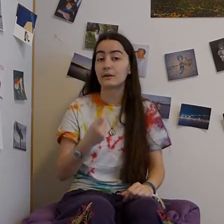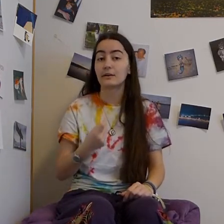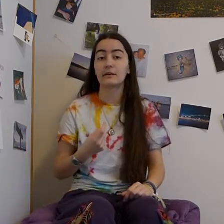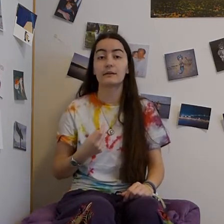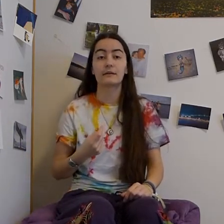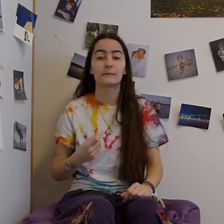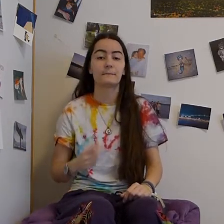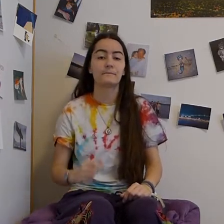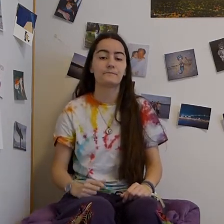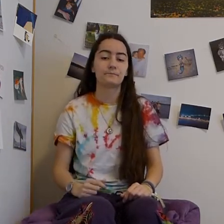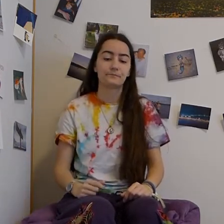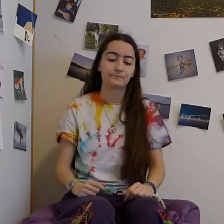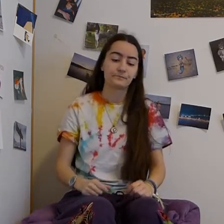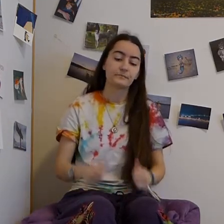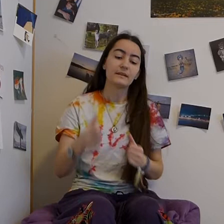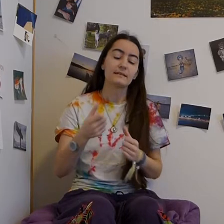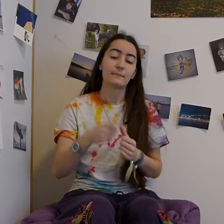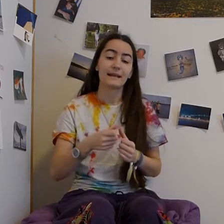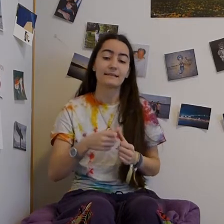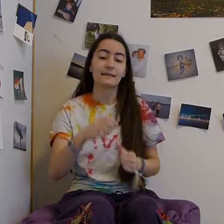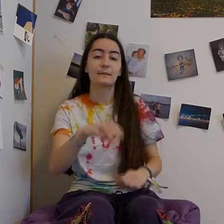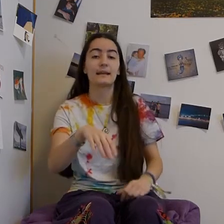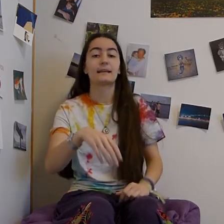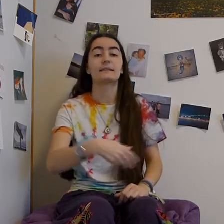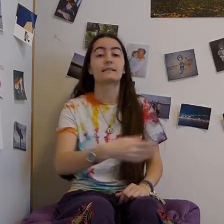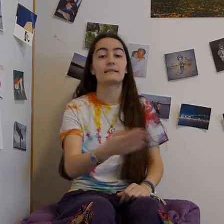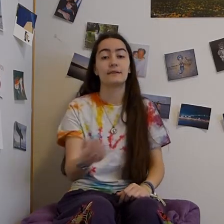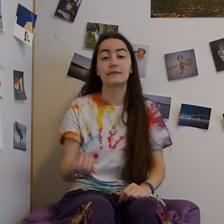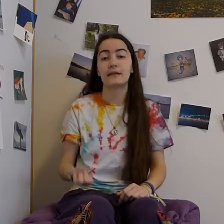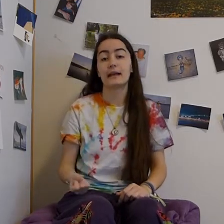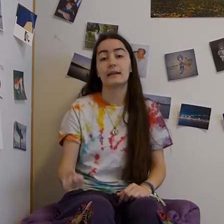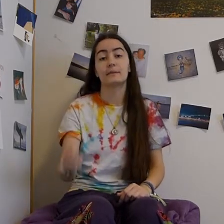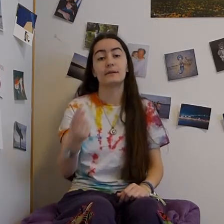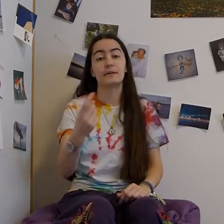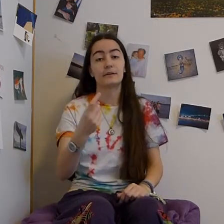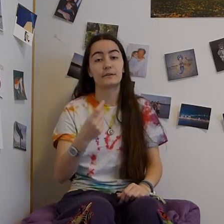along. It's a better place since you came along.